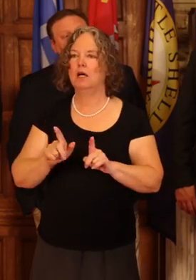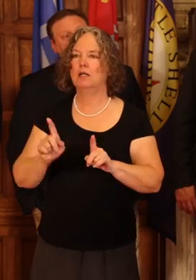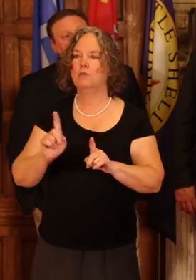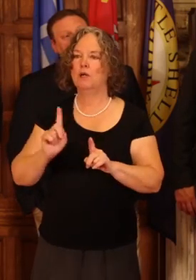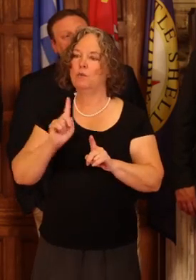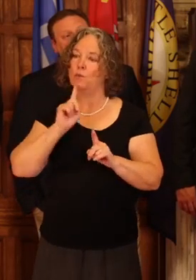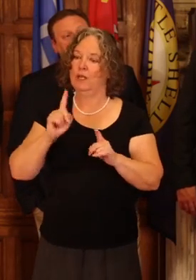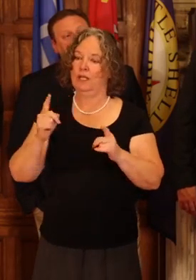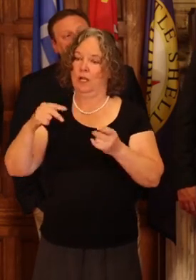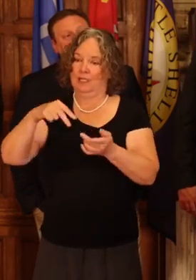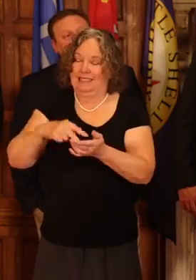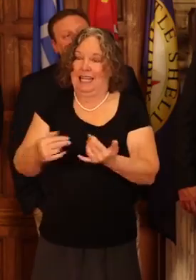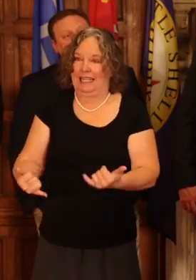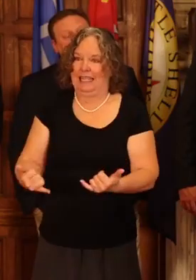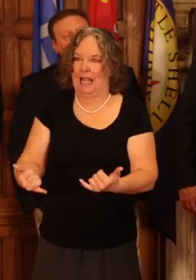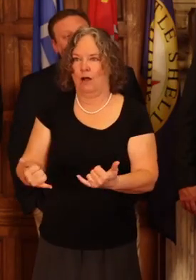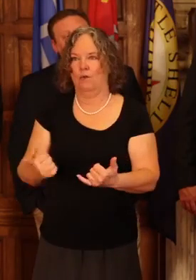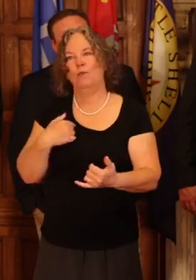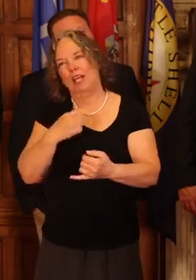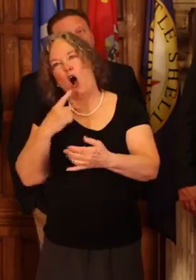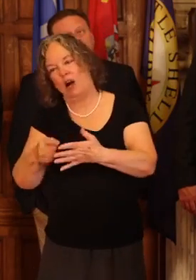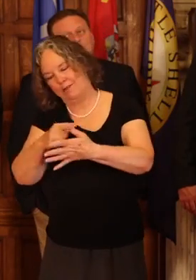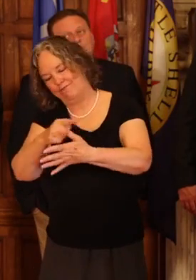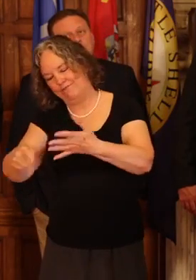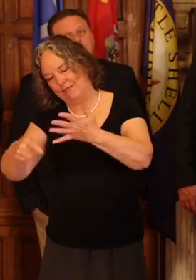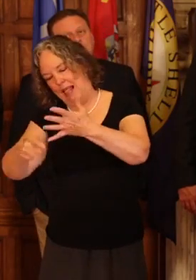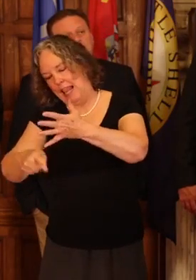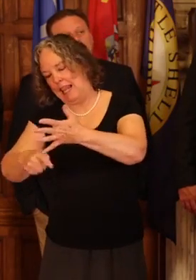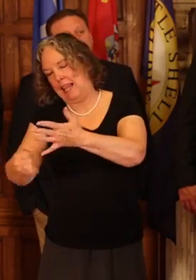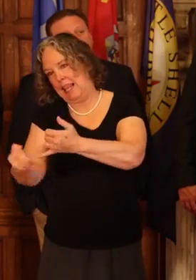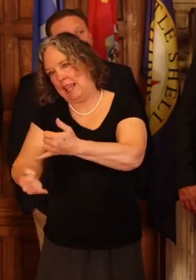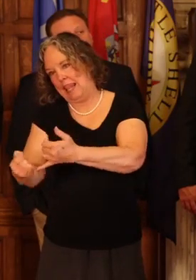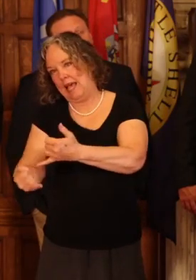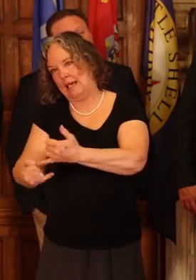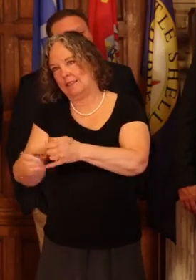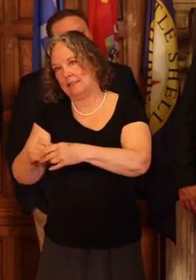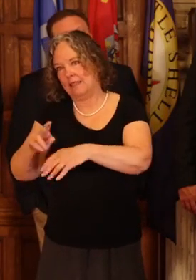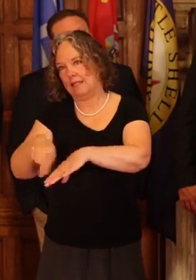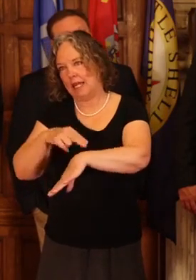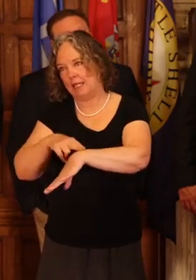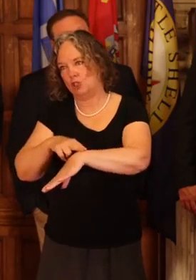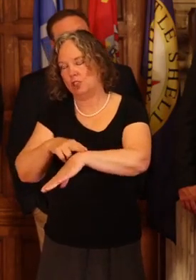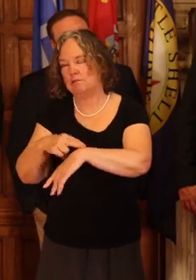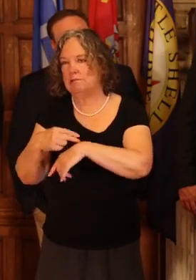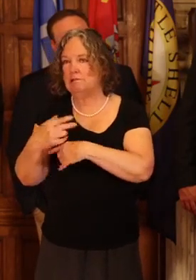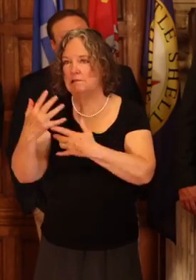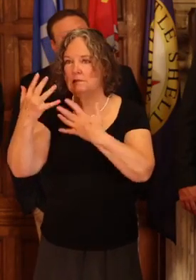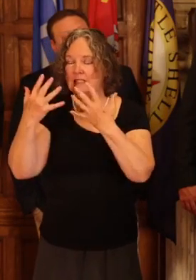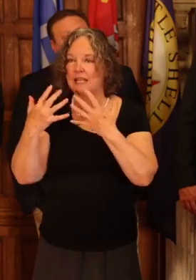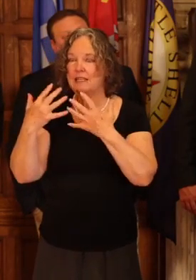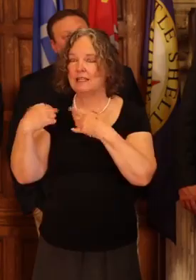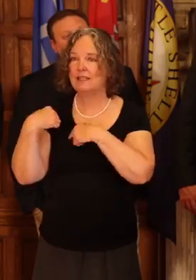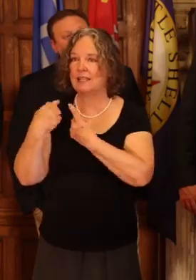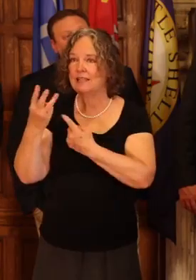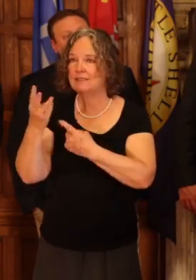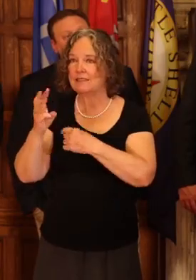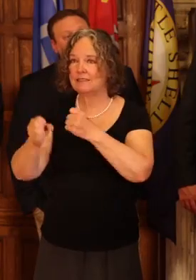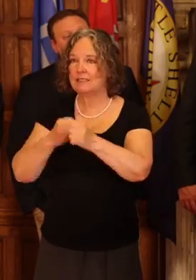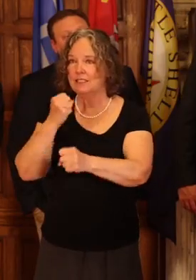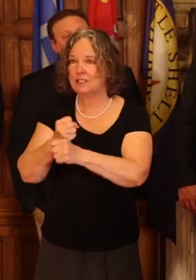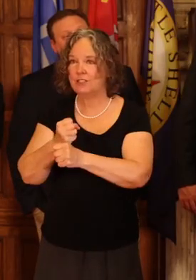now, which is last in the nation, and it's an unfortunate situation that the past 16 years, none of this has been